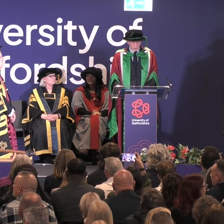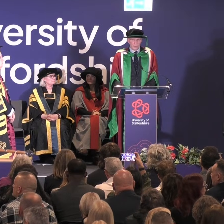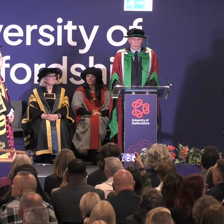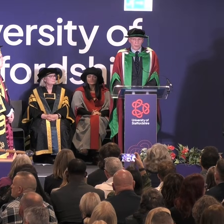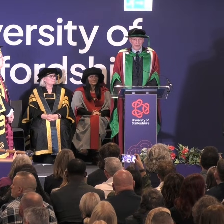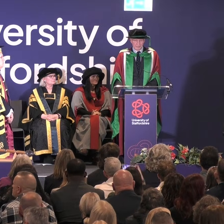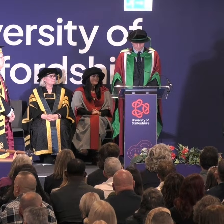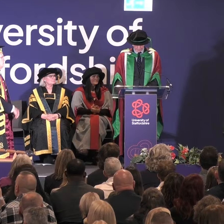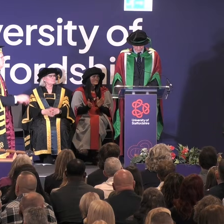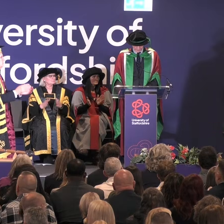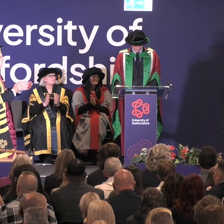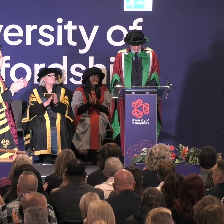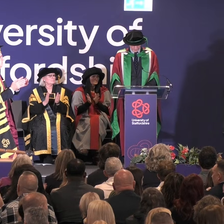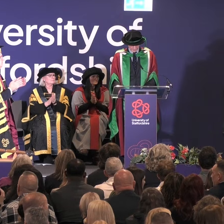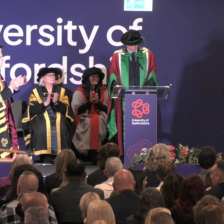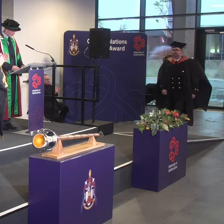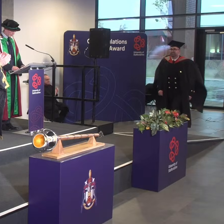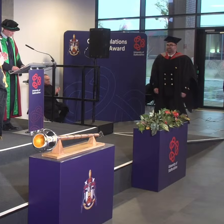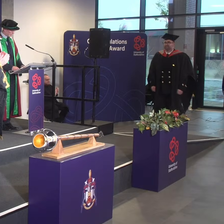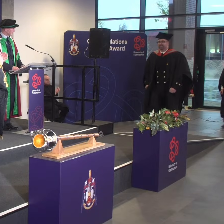Stuart Gorin.